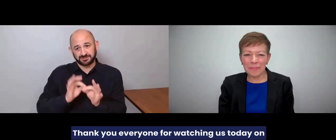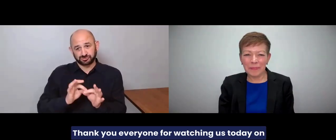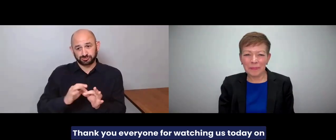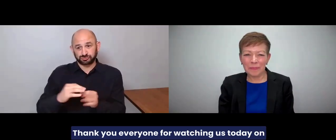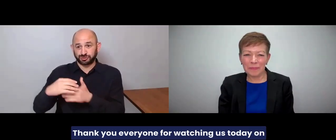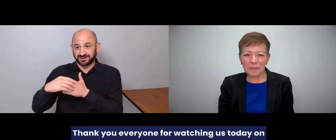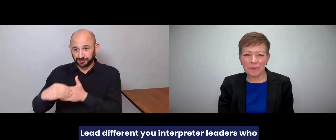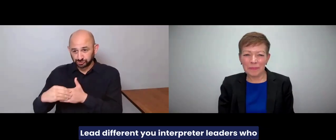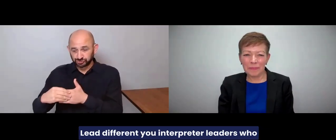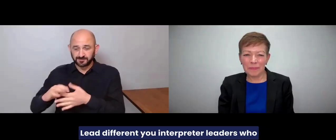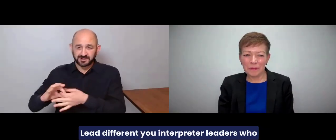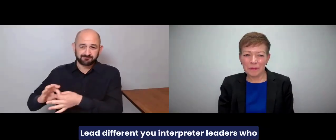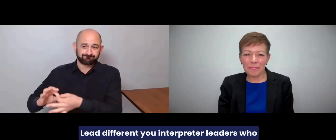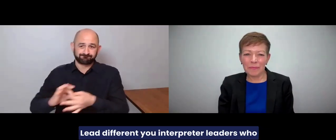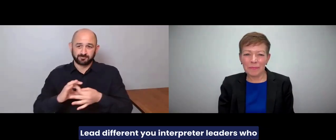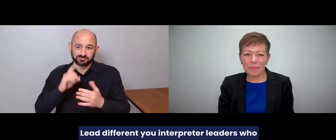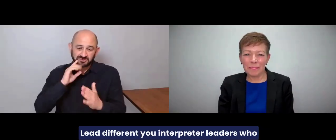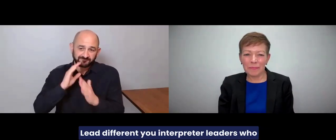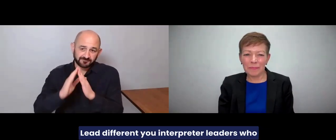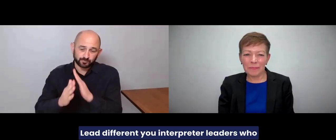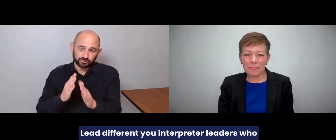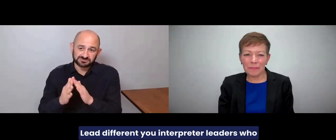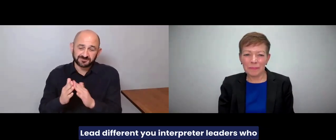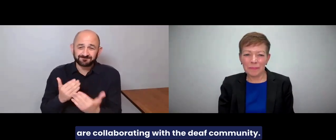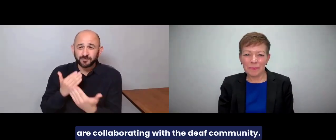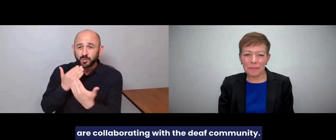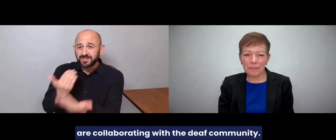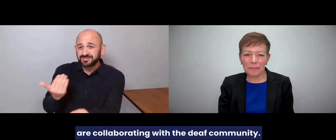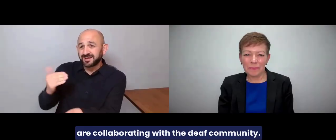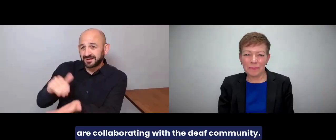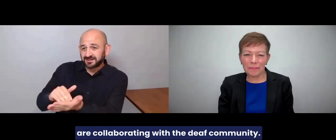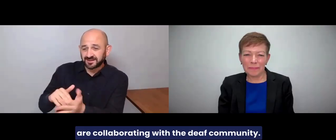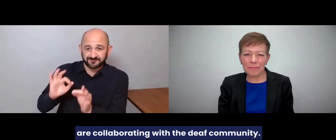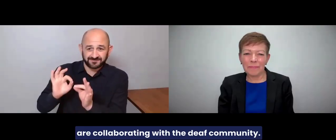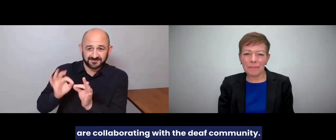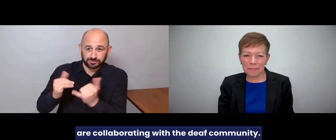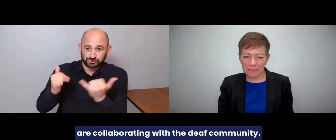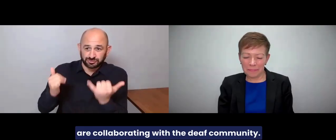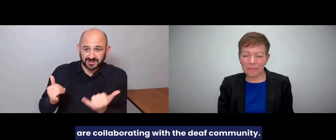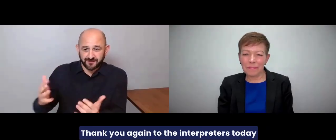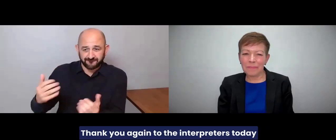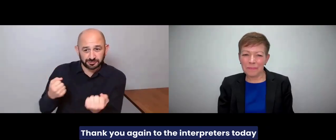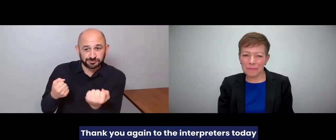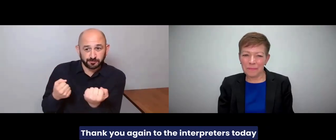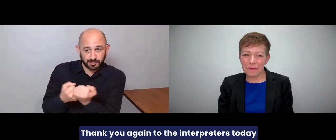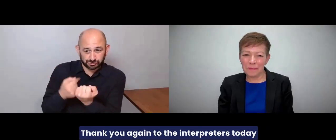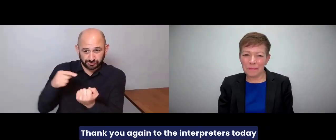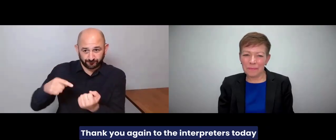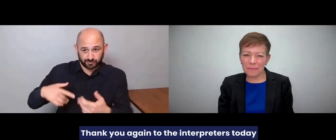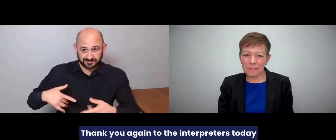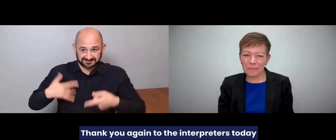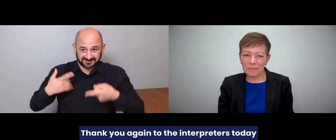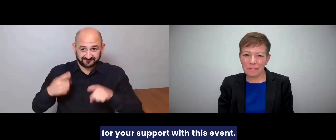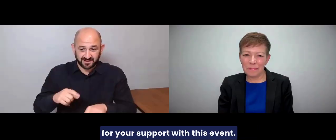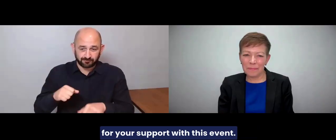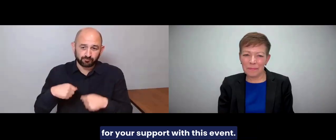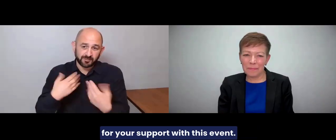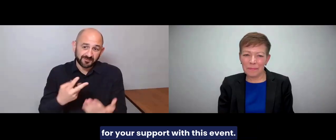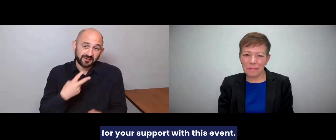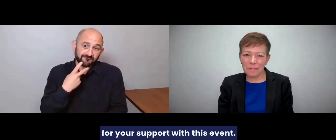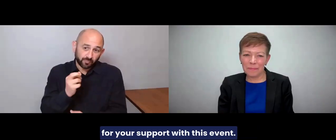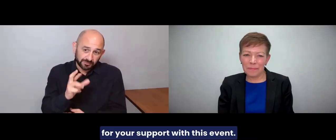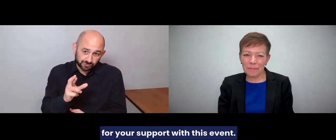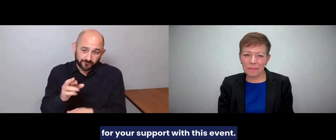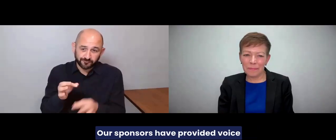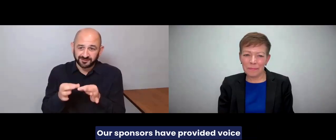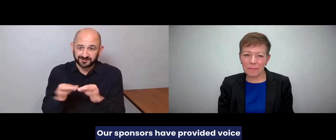for watching us today on Lead Different, you interpreter leaders who are collaborating with the deaf community. Thank you again to the interpreters today for your support